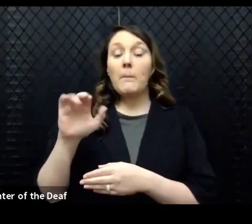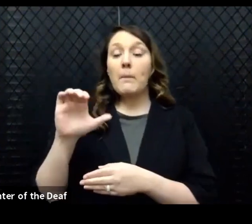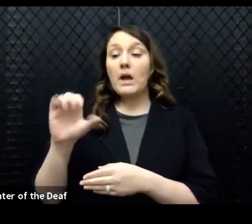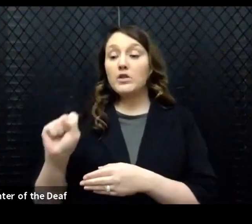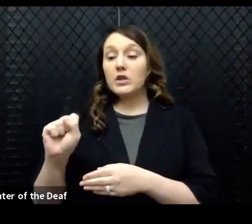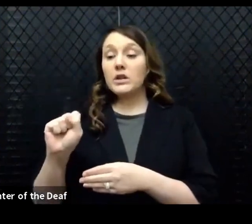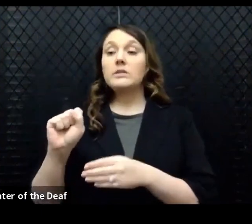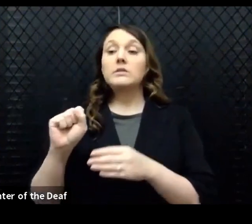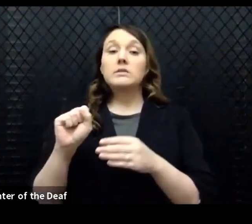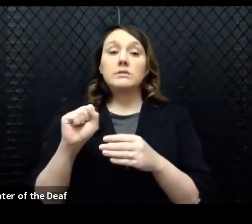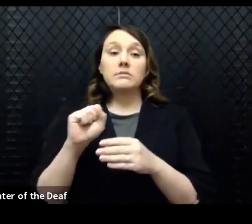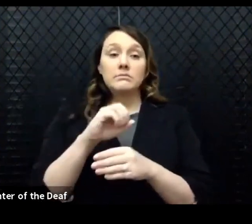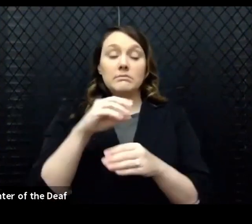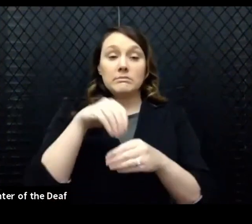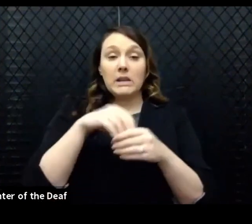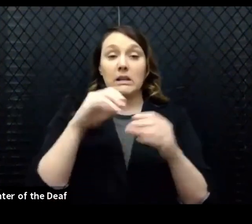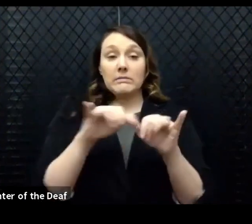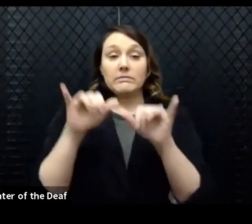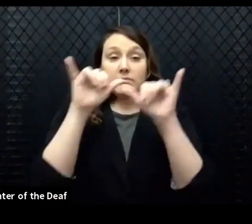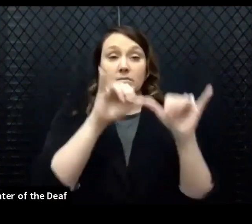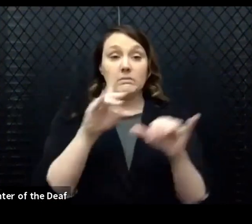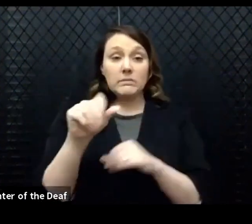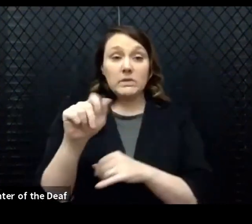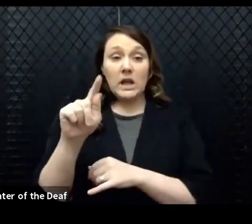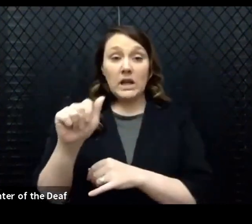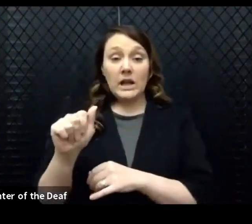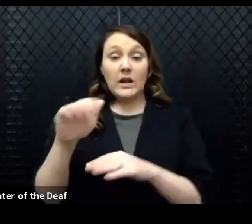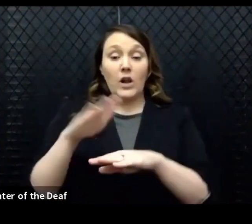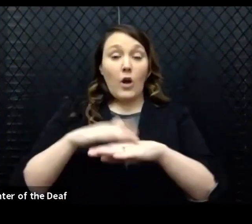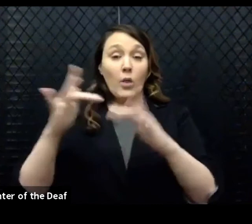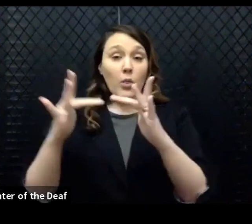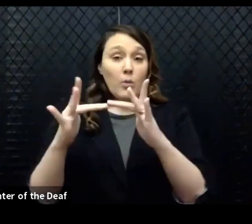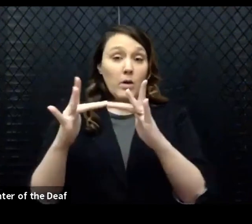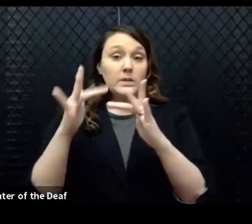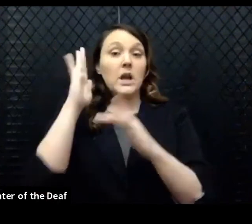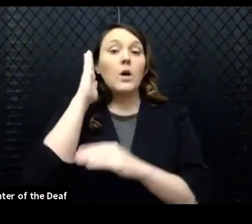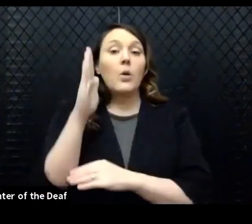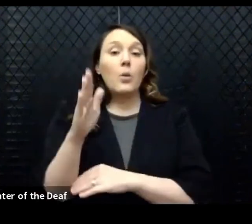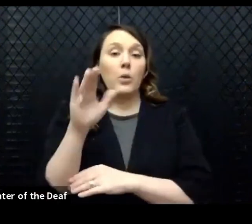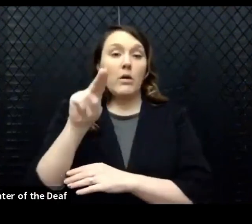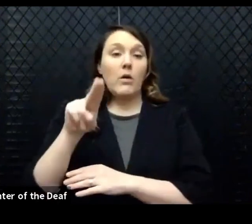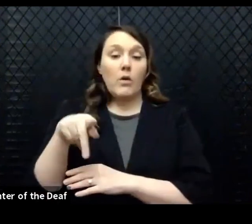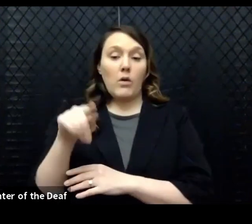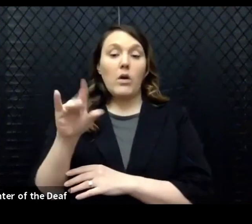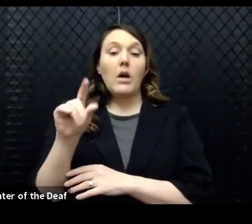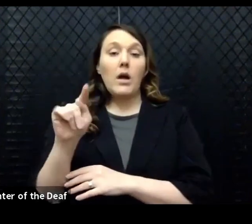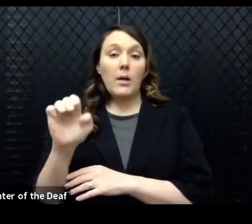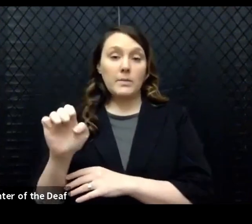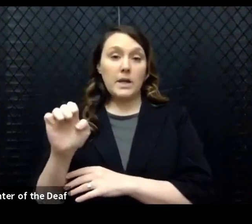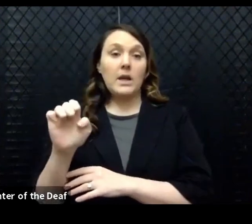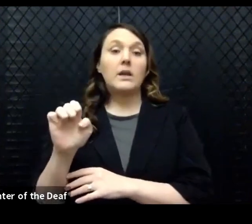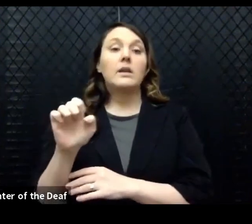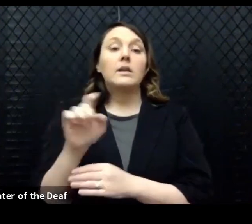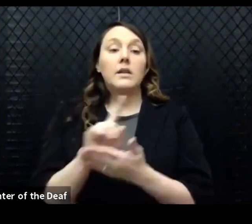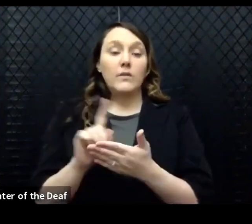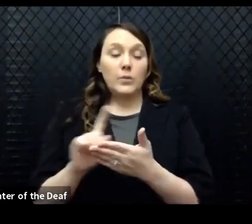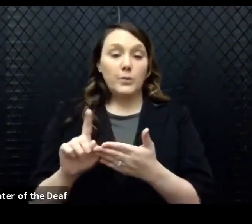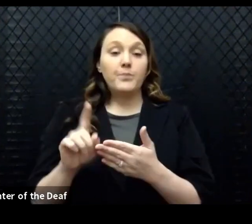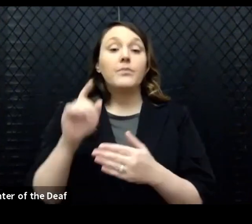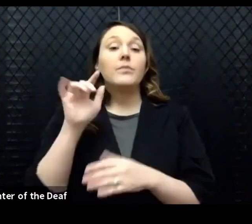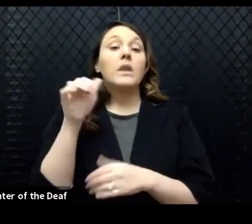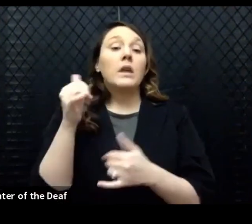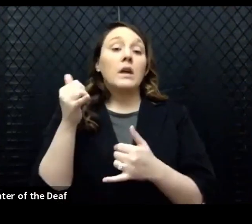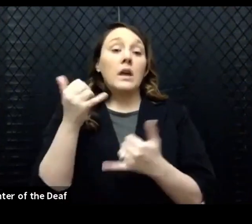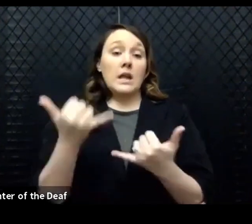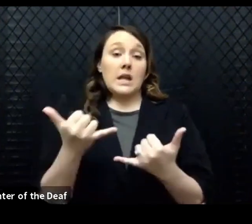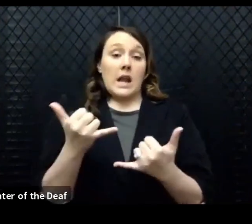on our website will be updated weekly. This week's update will take place tomorrow by 11 a.m. We are continuing